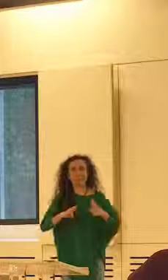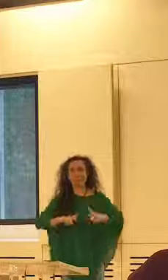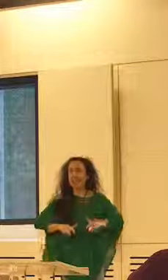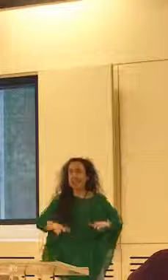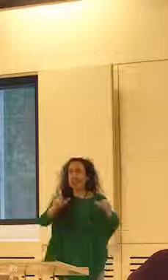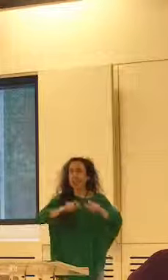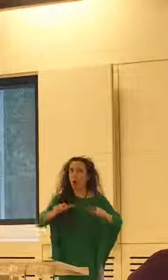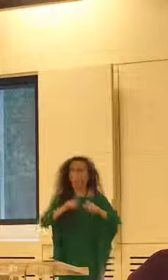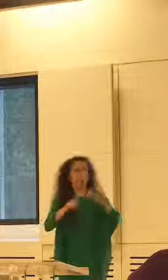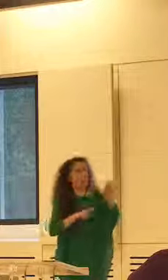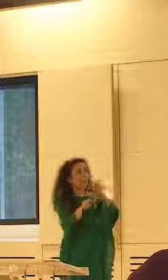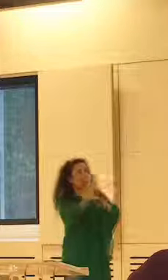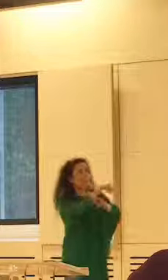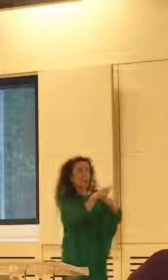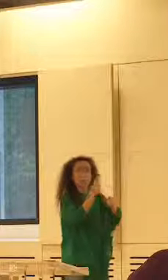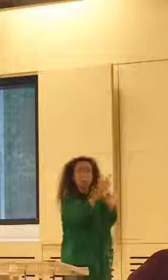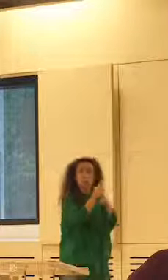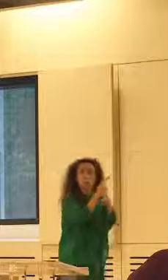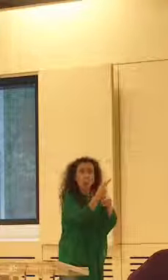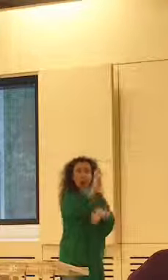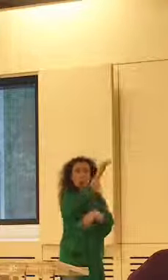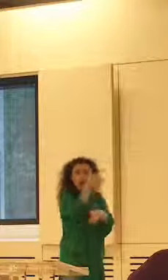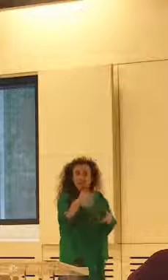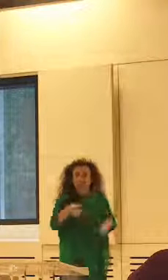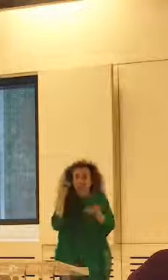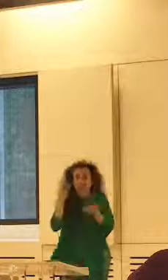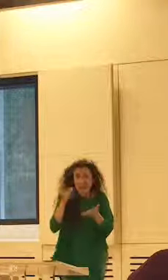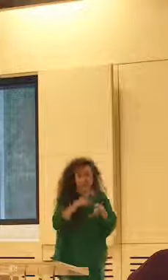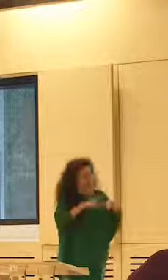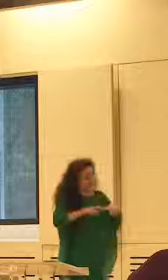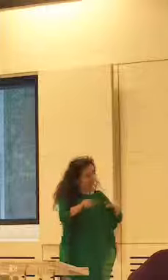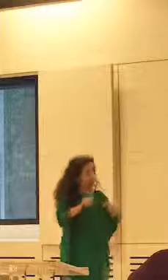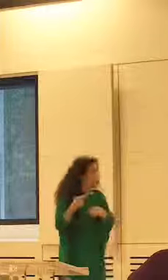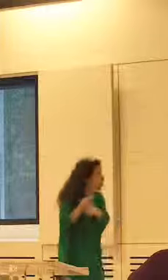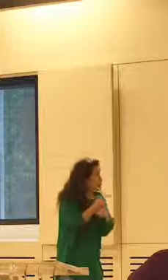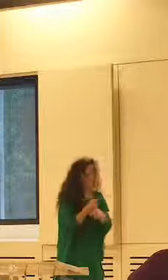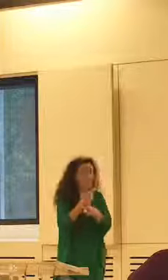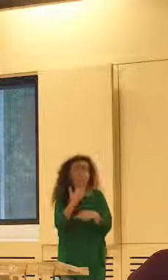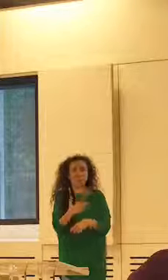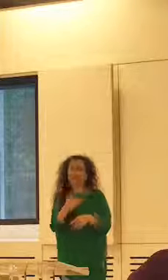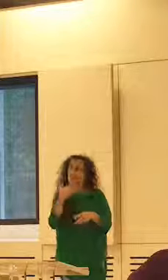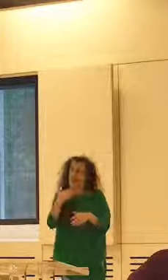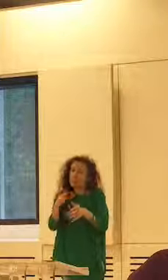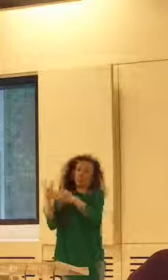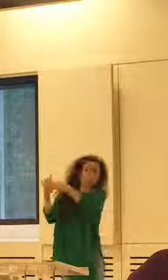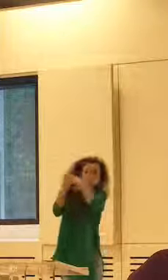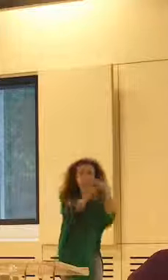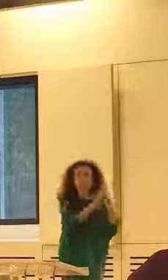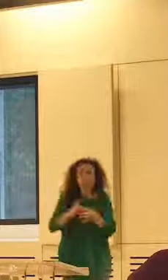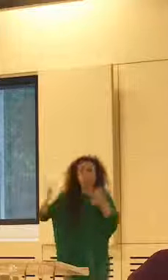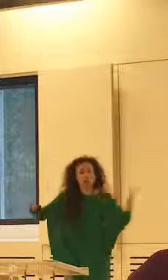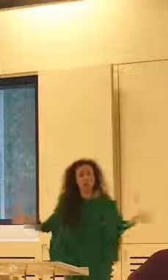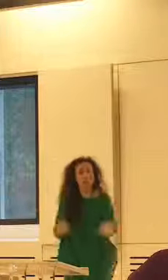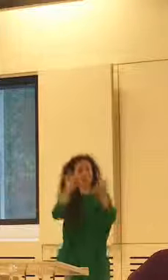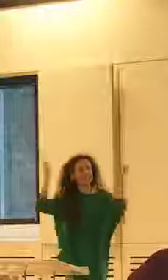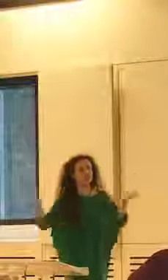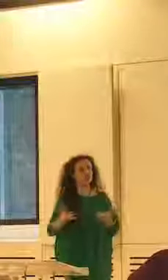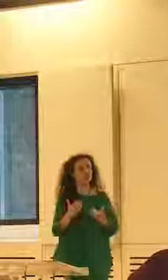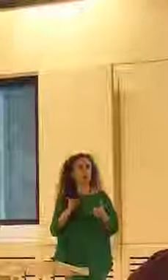wonderful to have had this opportunity to start. Keep going. Go to the cafe. Continue the discussion. Continue